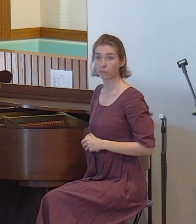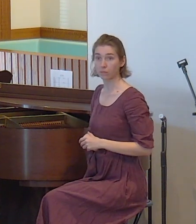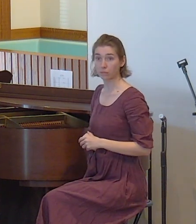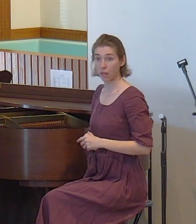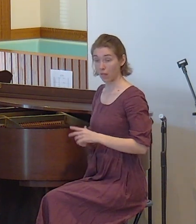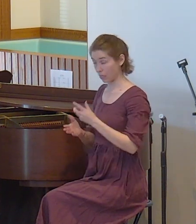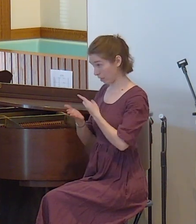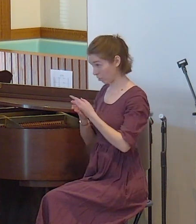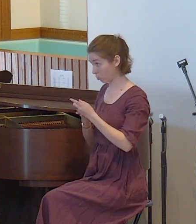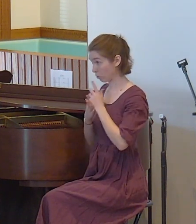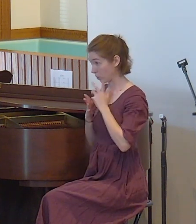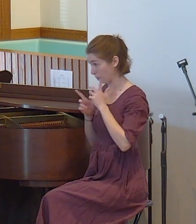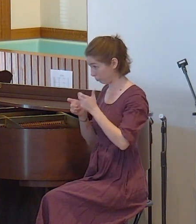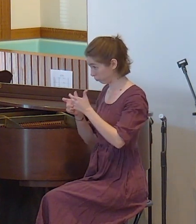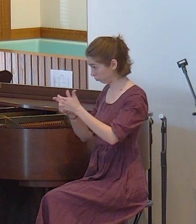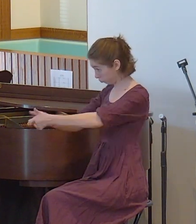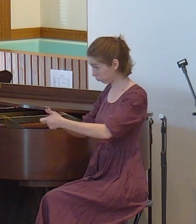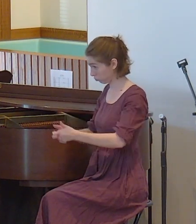This week has been a rush.